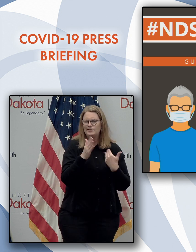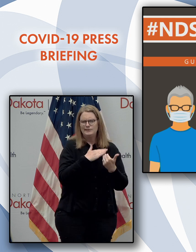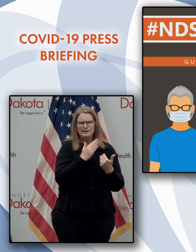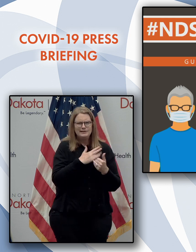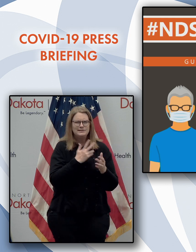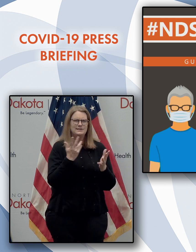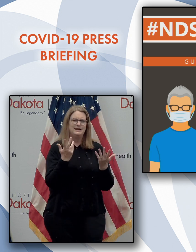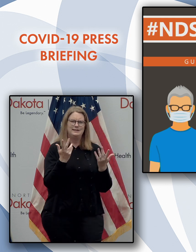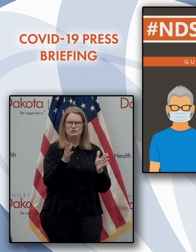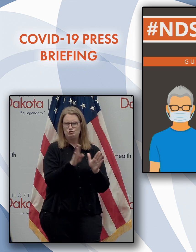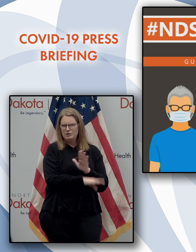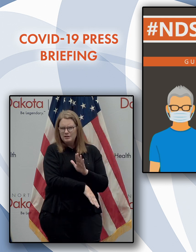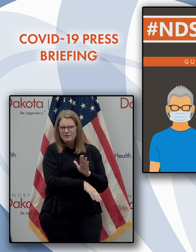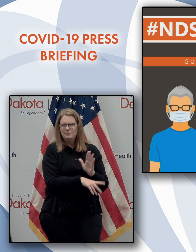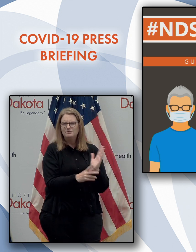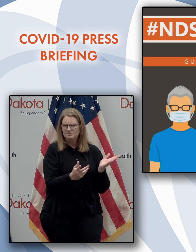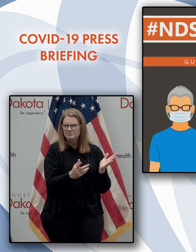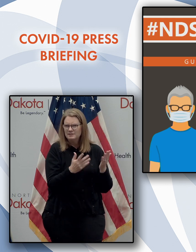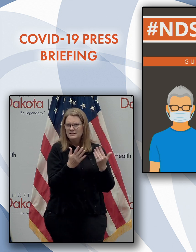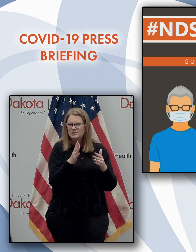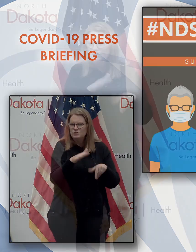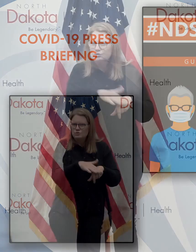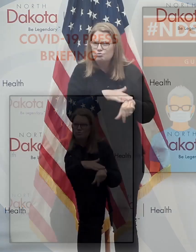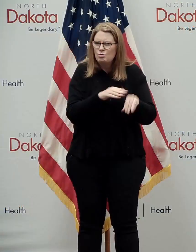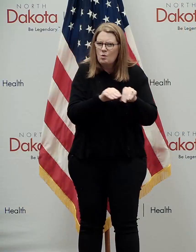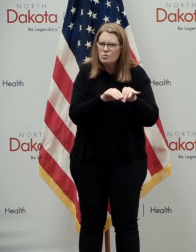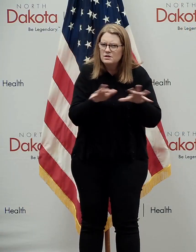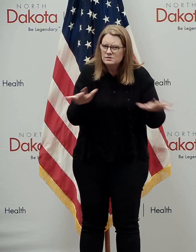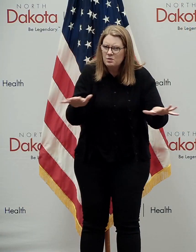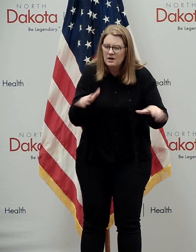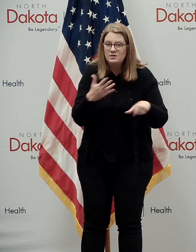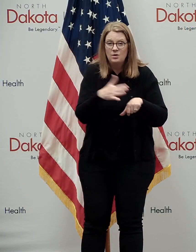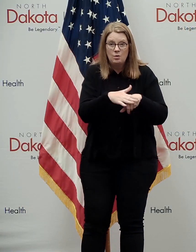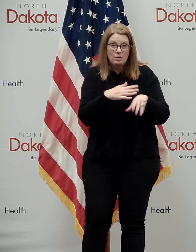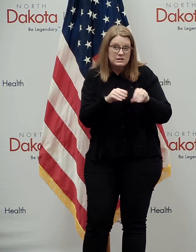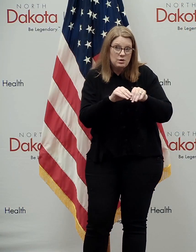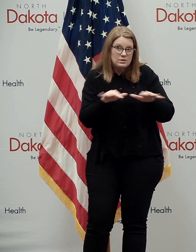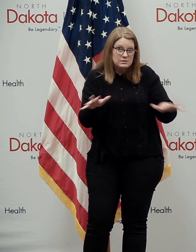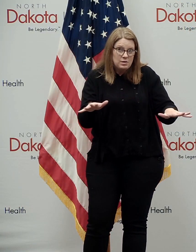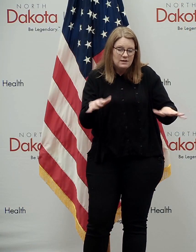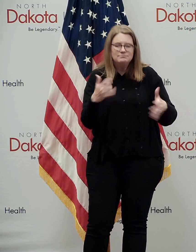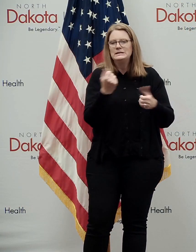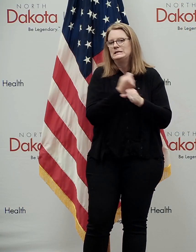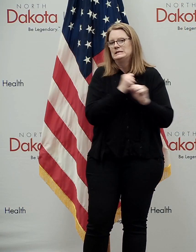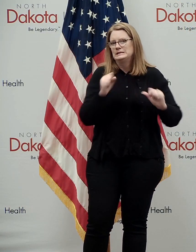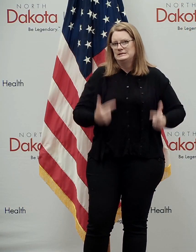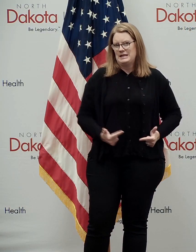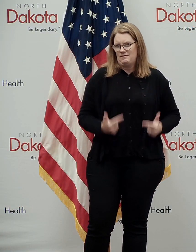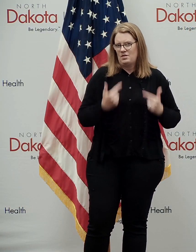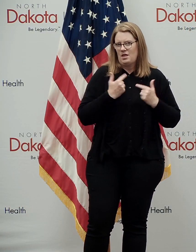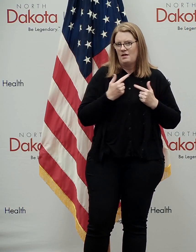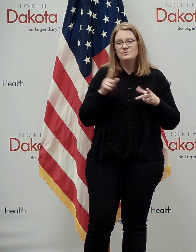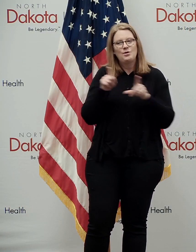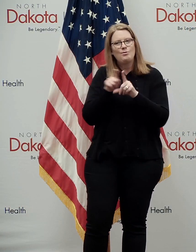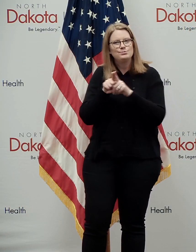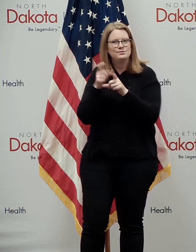ways to help us slow the spread in North Dakota. When we slow the spread, we help not only save lives, but we help save livelihoods, because when we slow